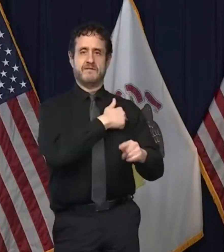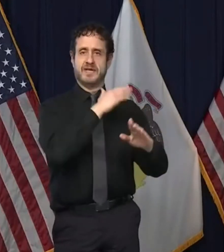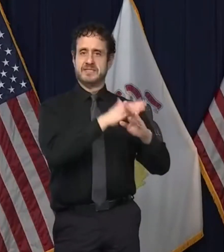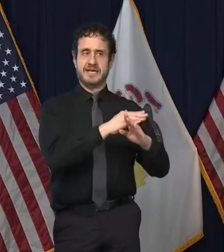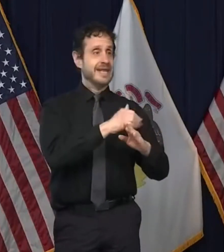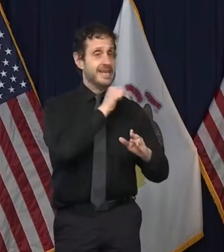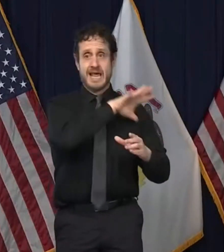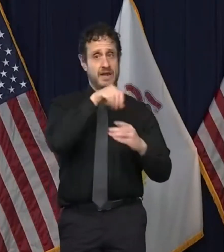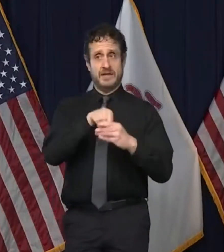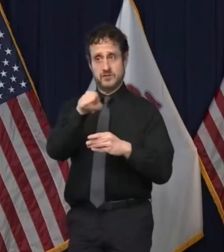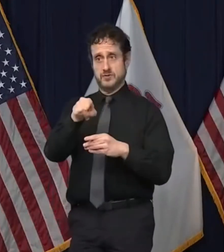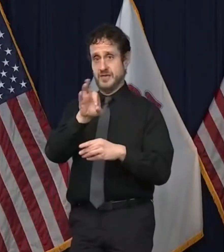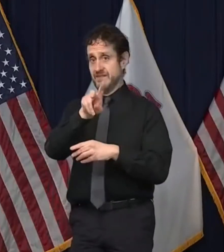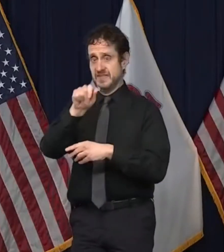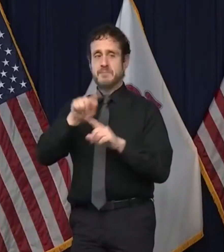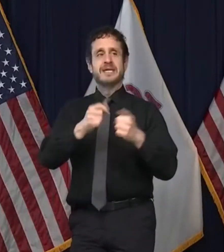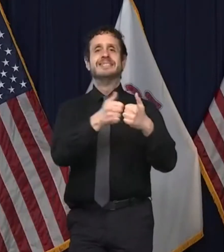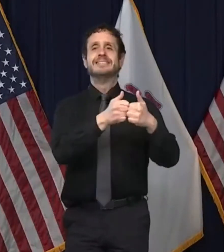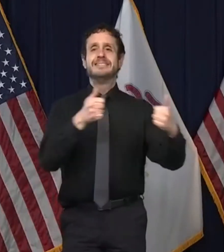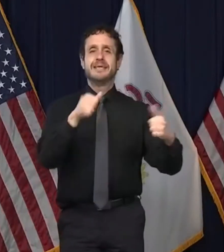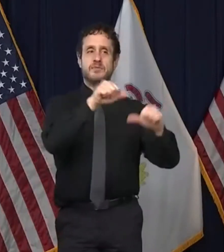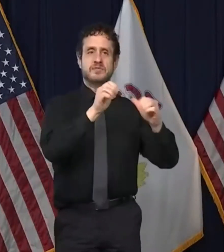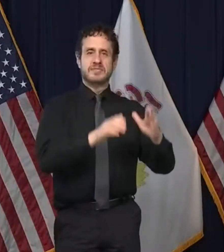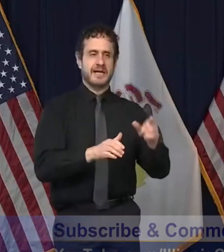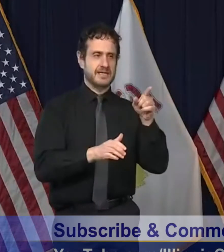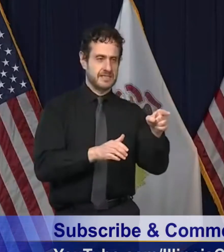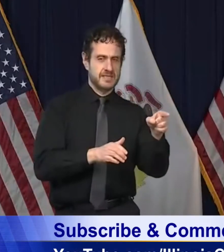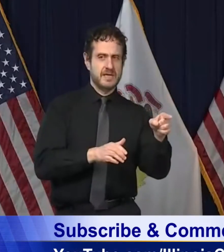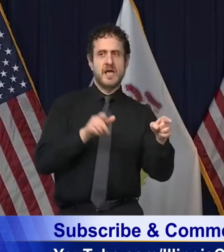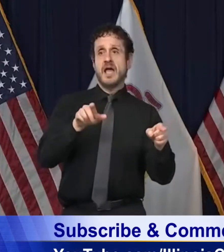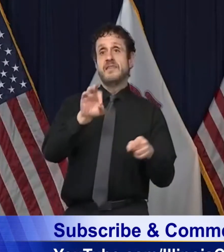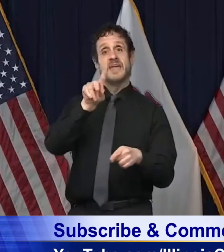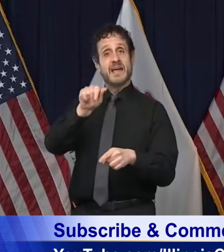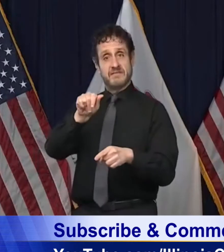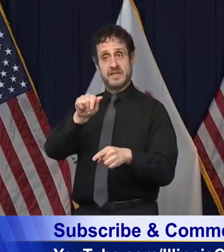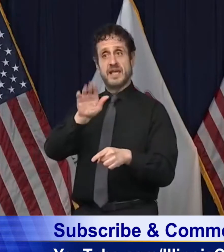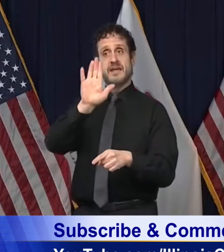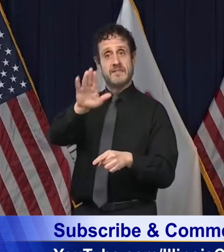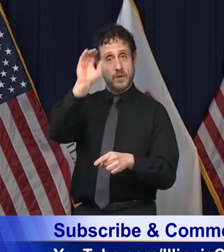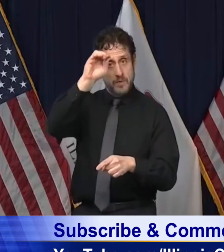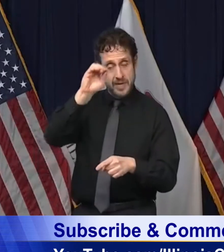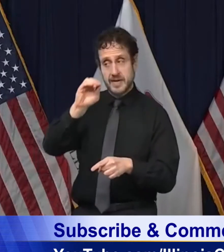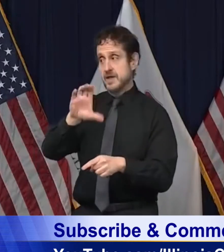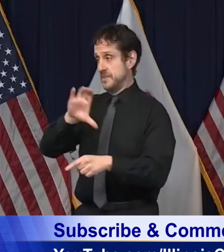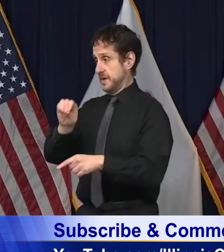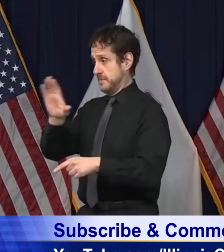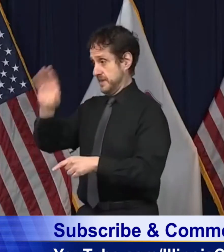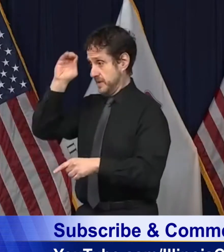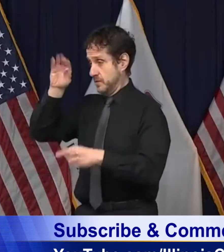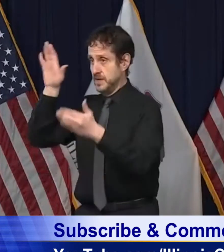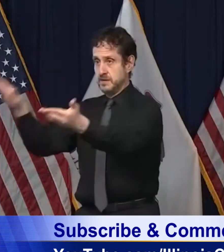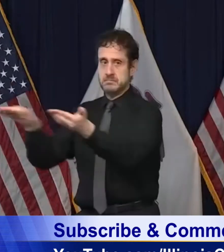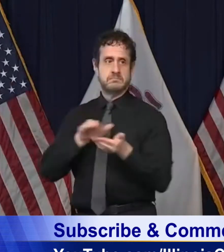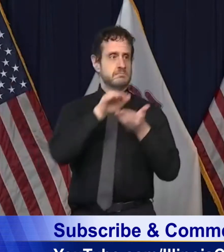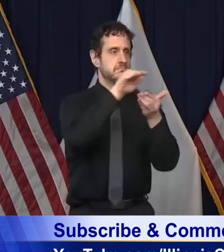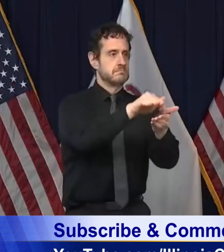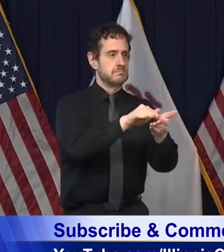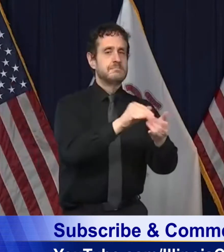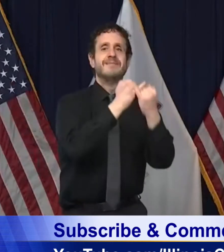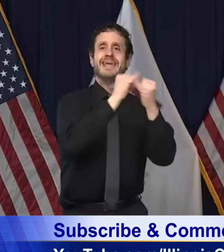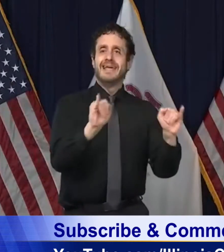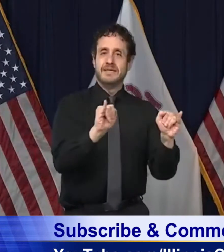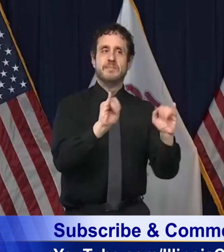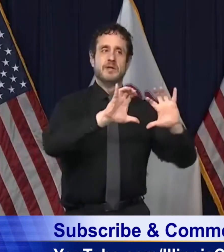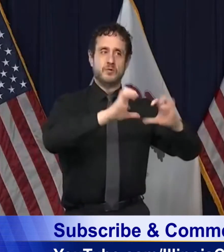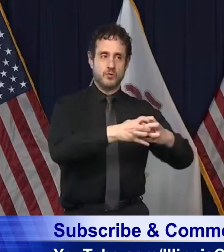the FDA who have looked at all of the FDA's findings and Pfizer's findings again. I've said